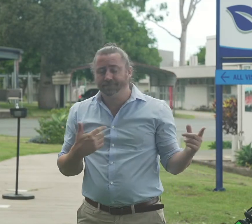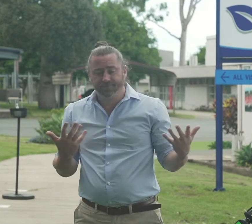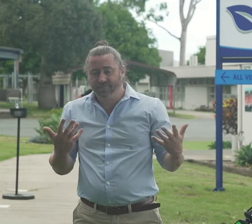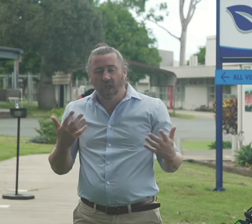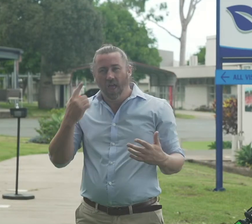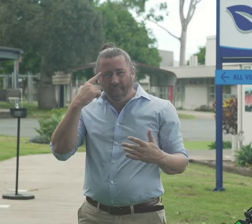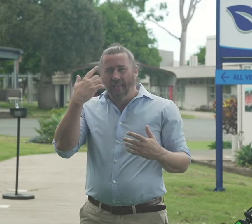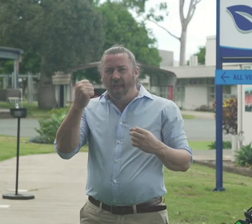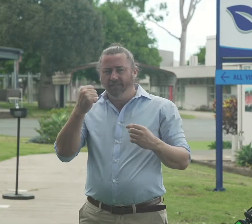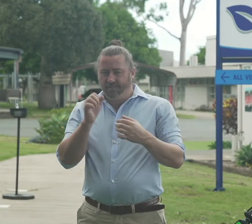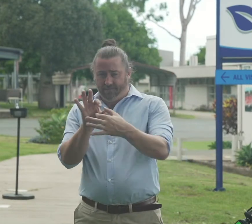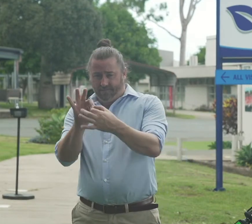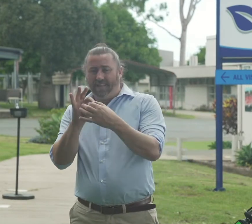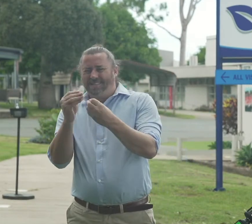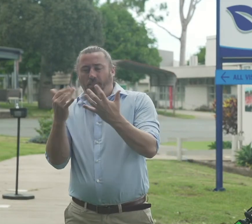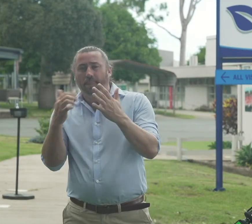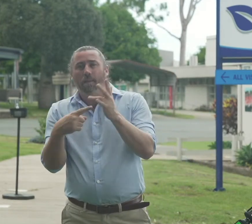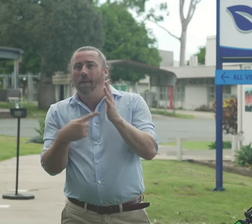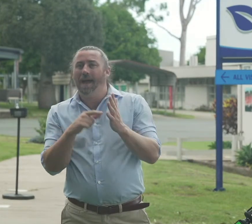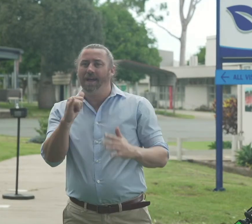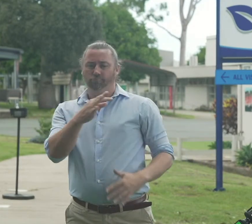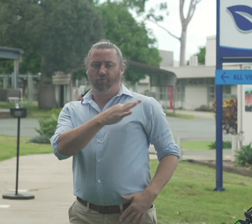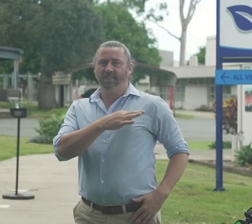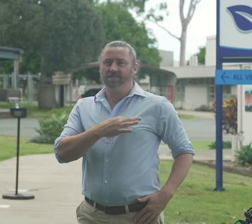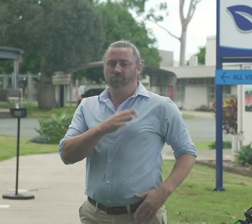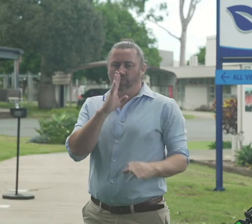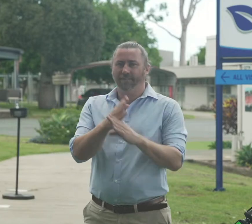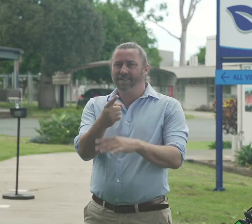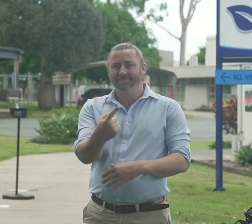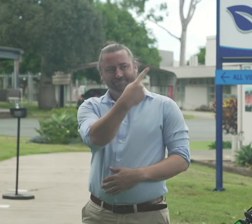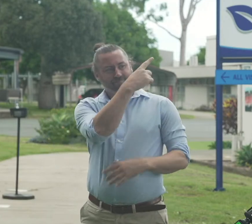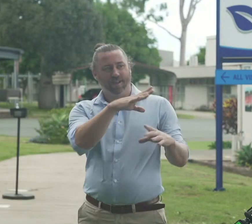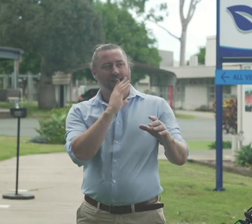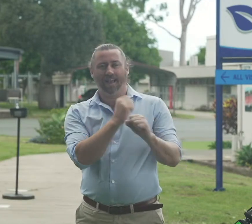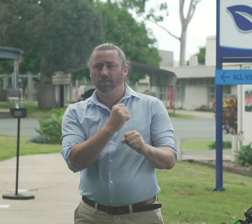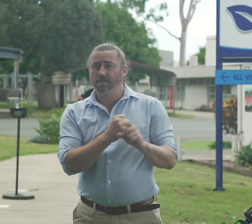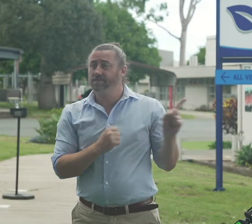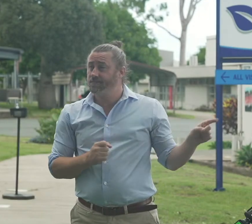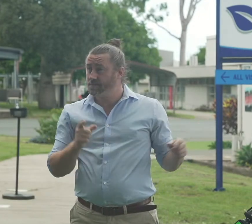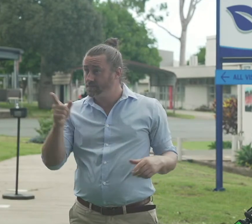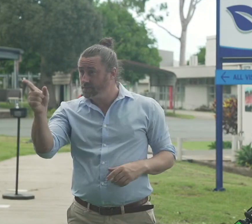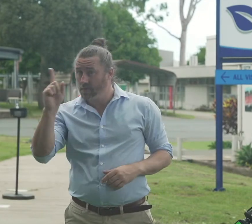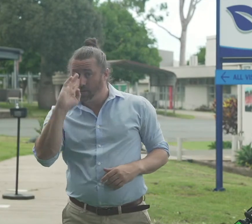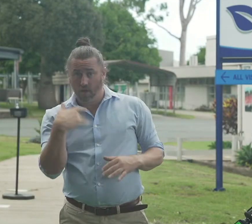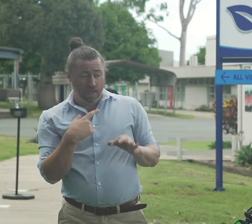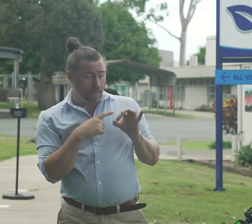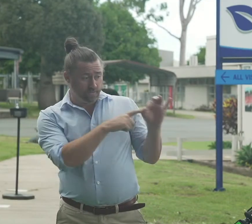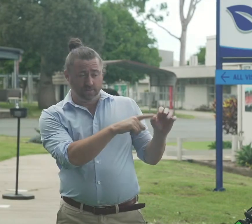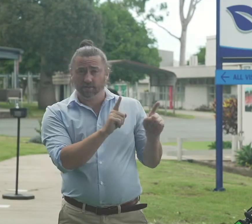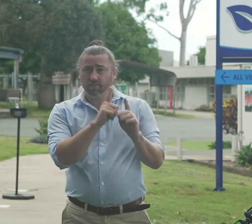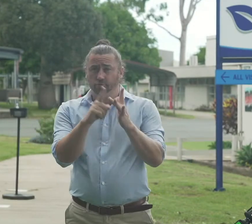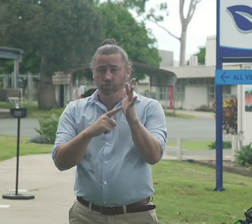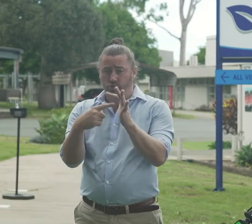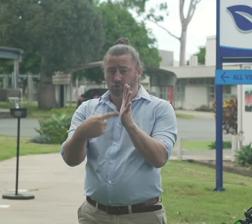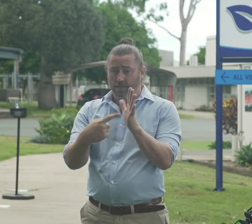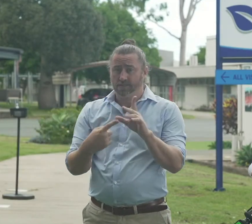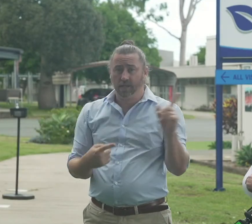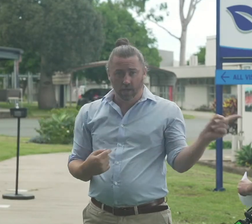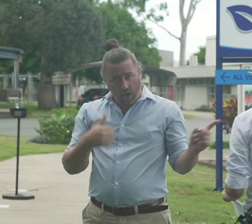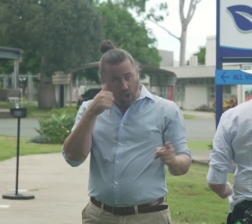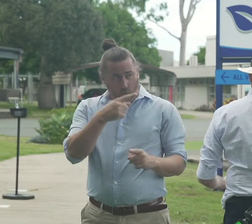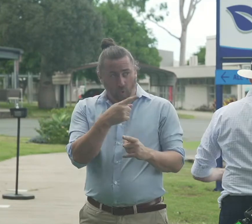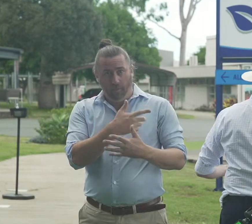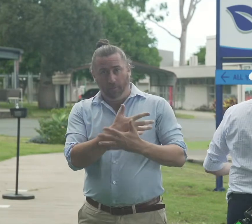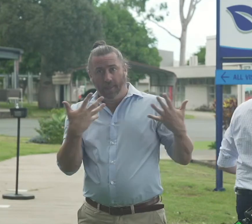again, it's a private facility that I can't share any more information about. Can we get your thoughts on the you've been obviously very vocal about